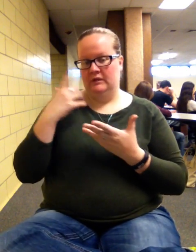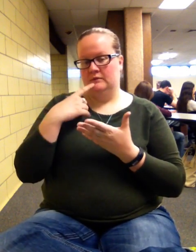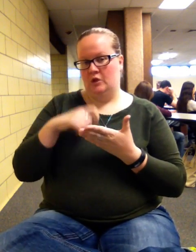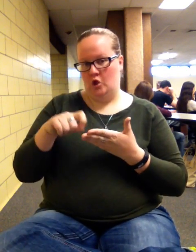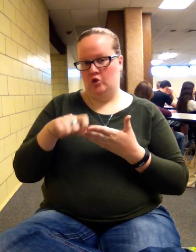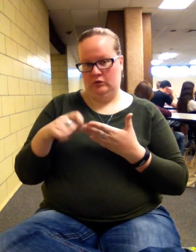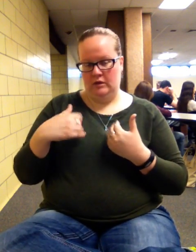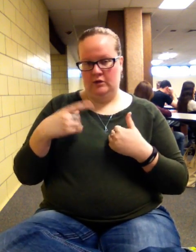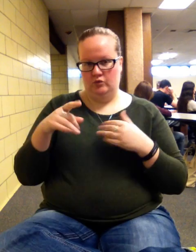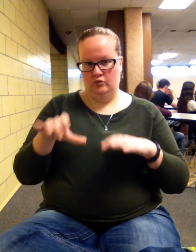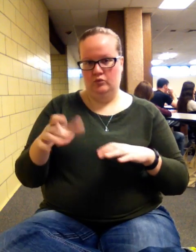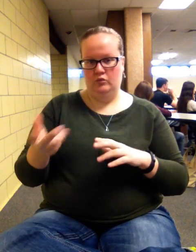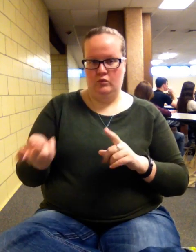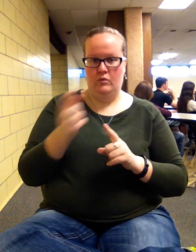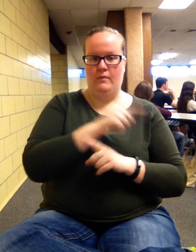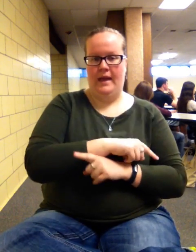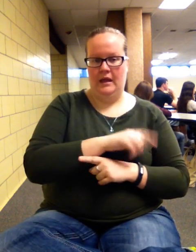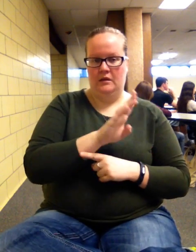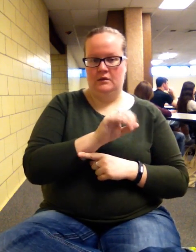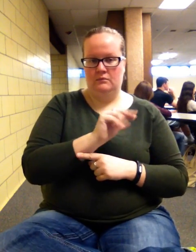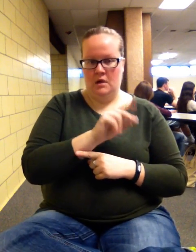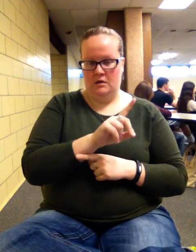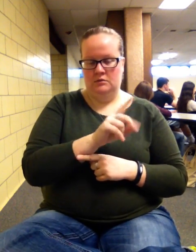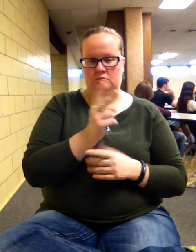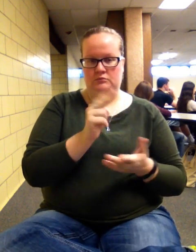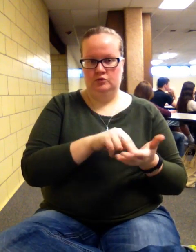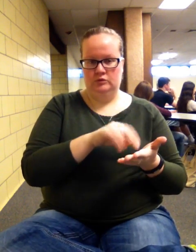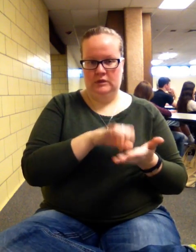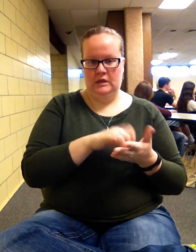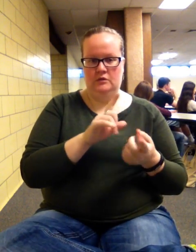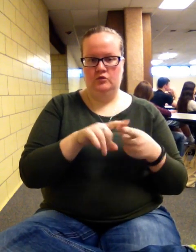Go back and revisit bonds so that you can calculate a yield to maturity.